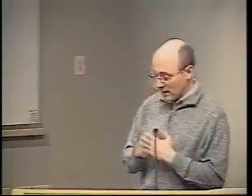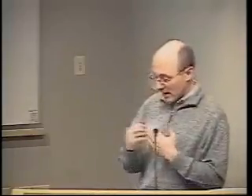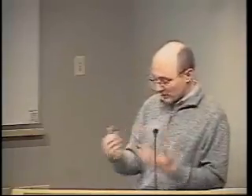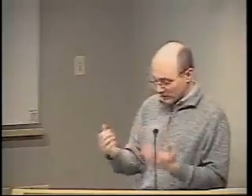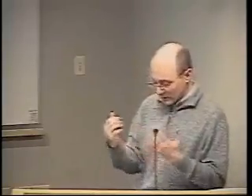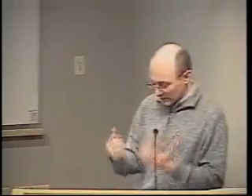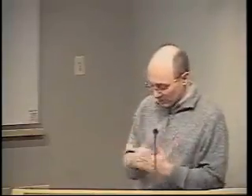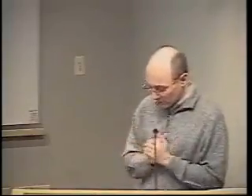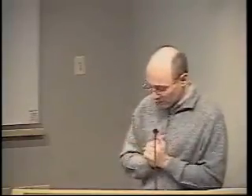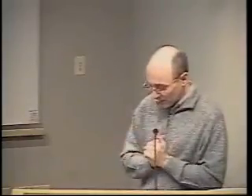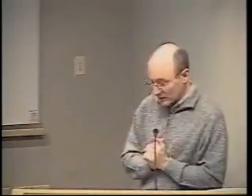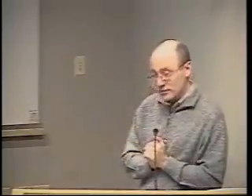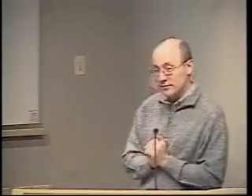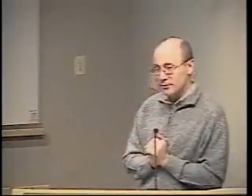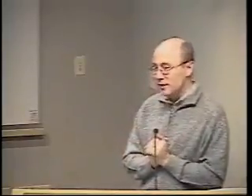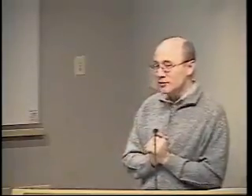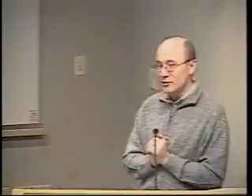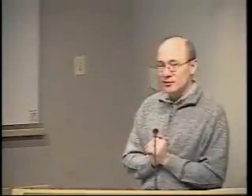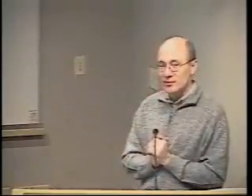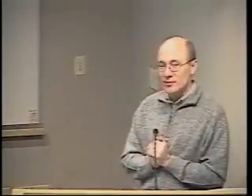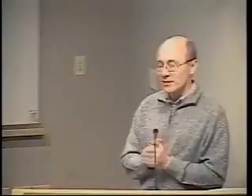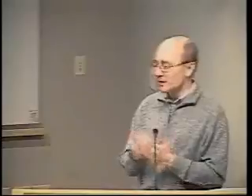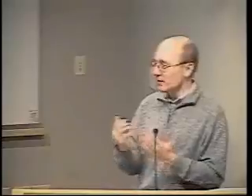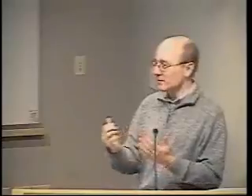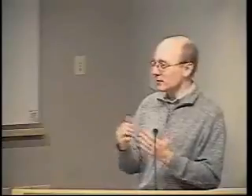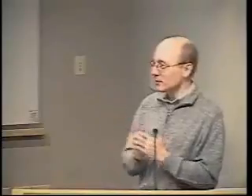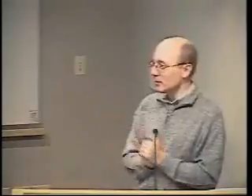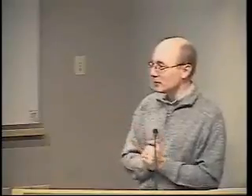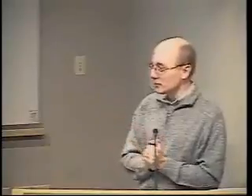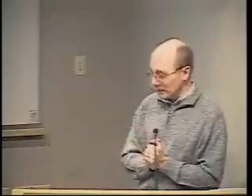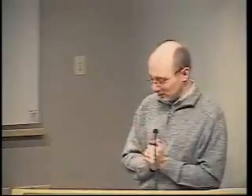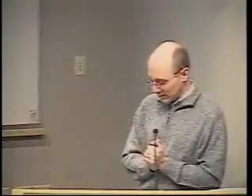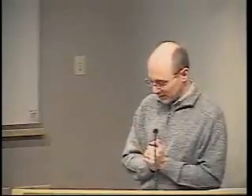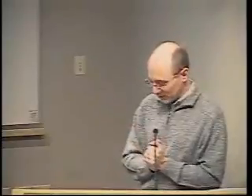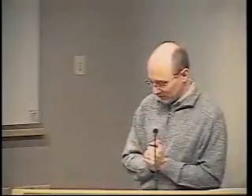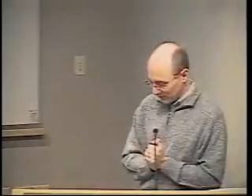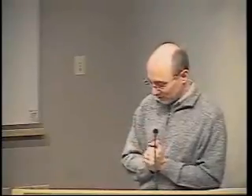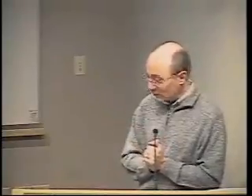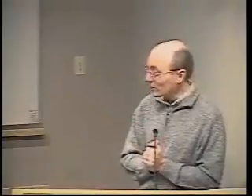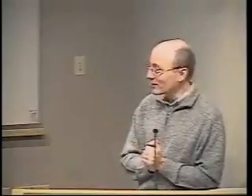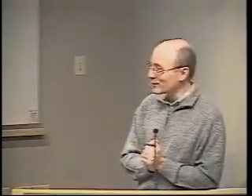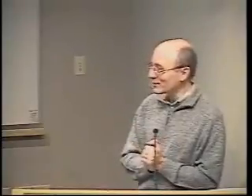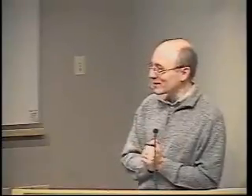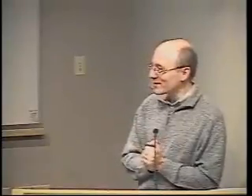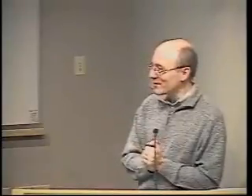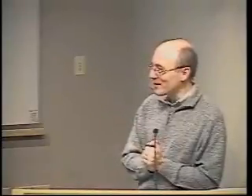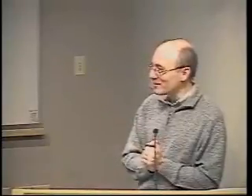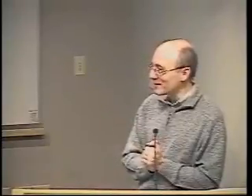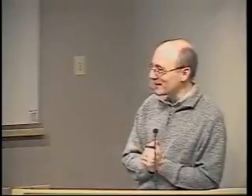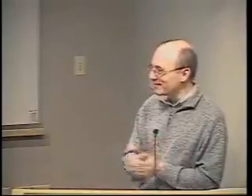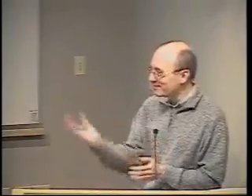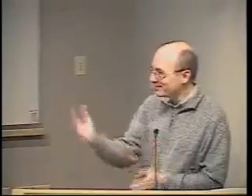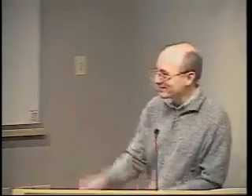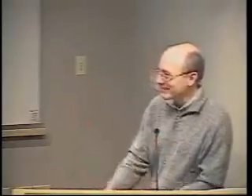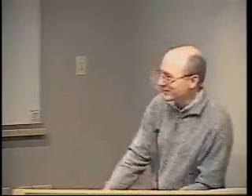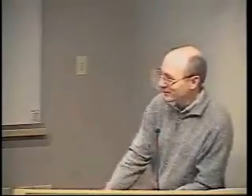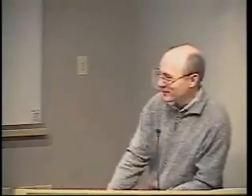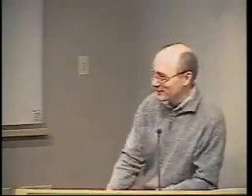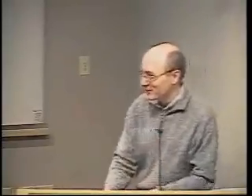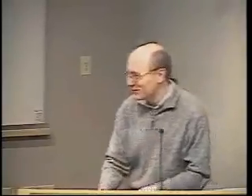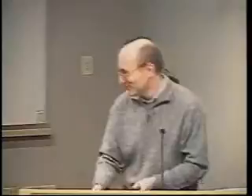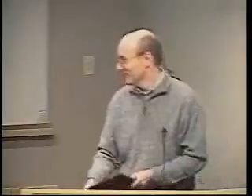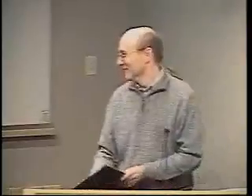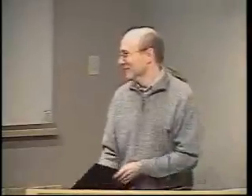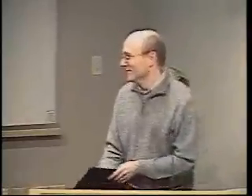Theory, editor and associate editor of many journals, a very well-known name, and it's a real pleasure for us to have you again. Without